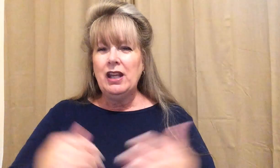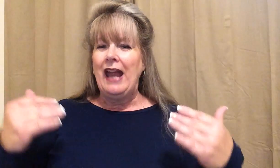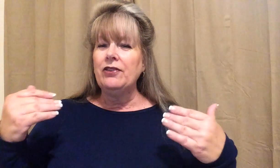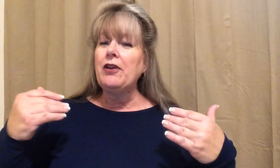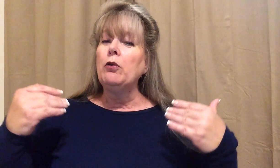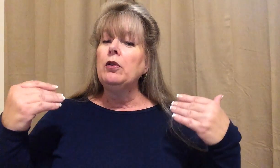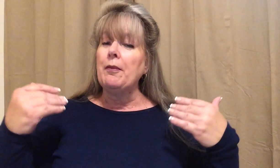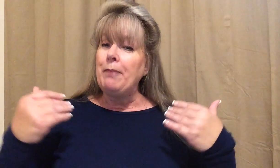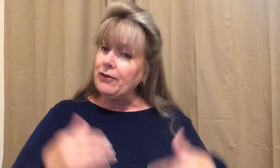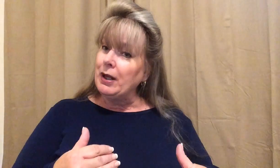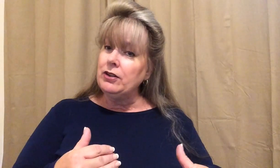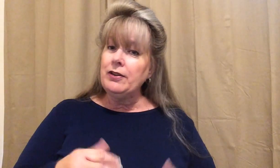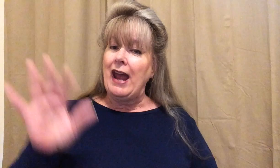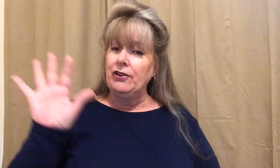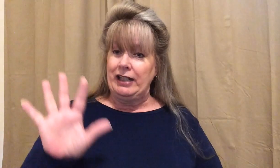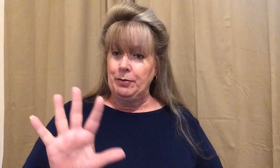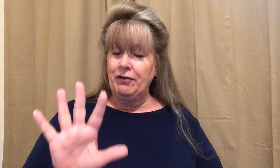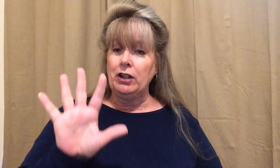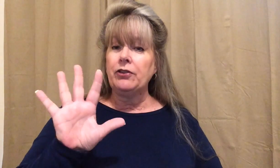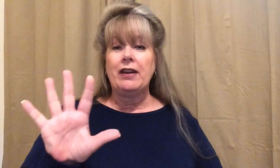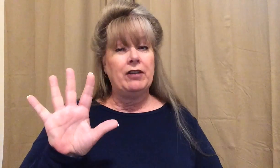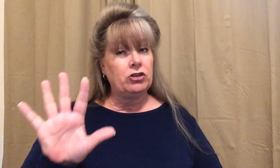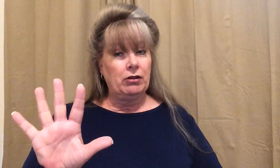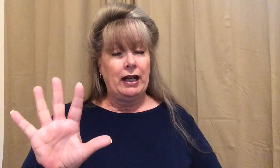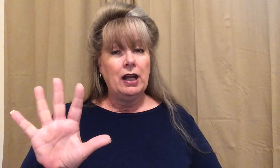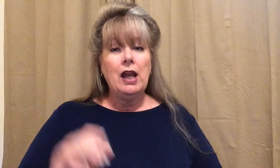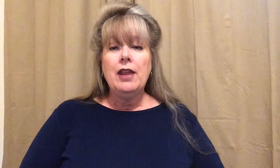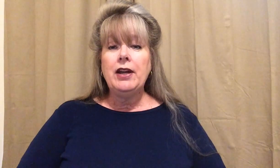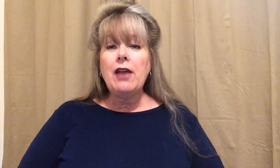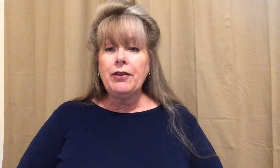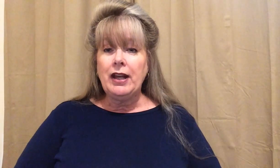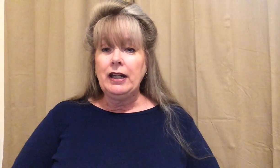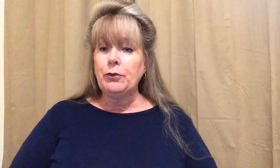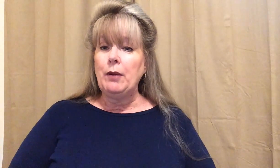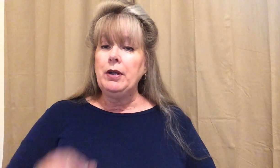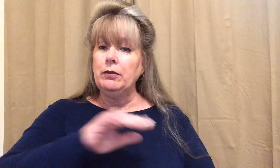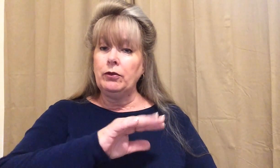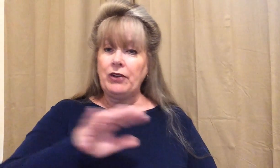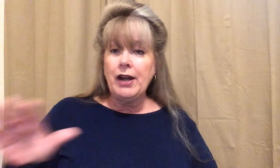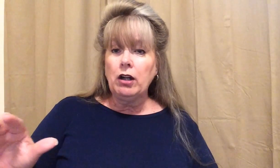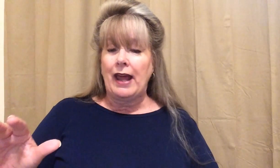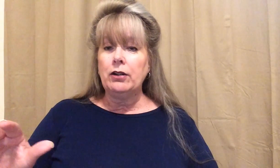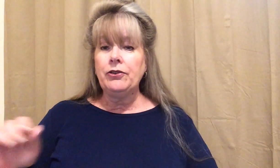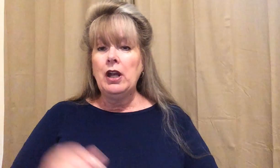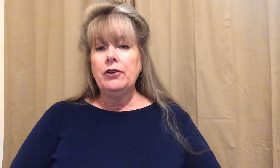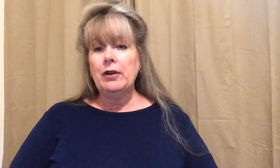And so the best way to do that is to keep your fingers stiff and straight. The other thing is when we sign our letters,